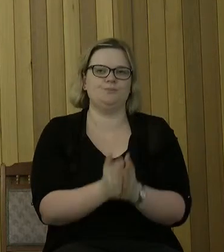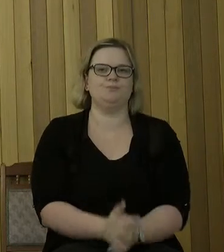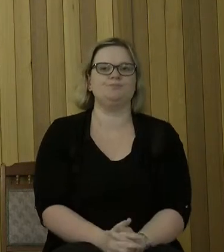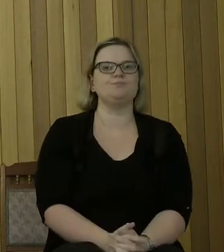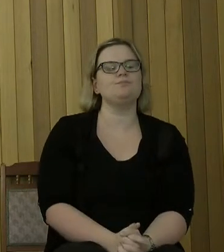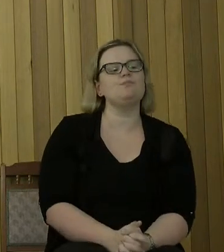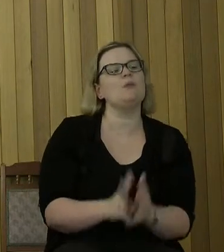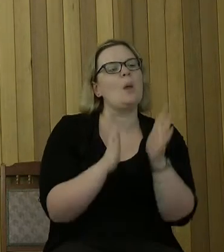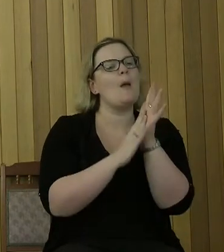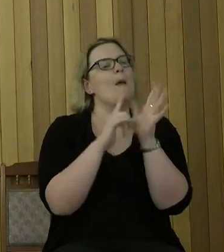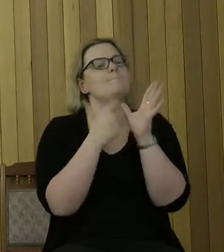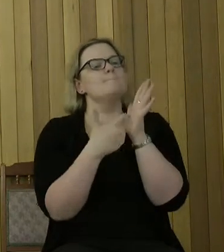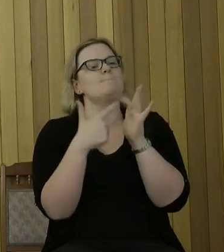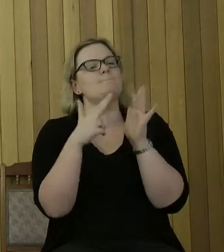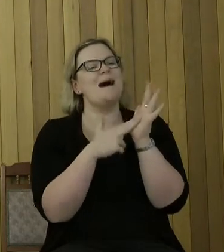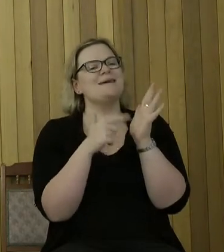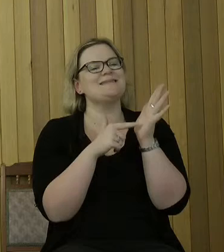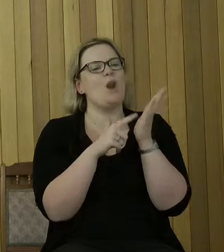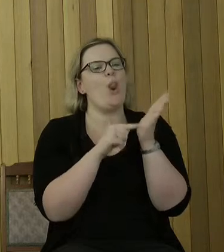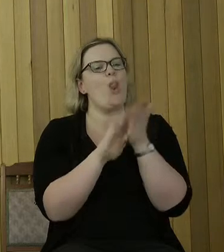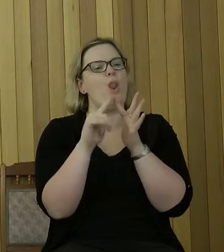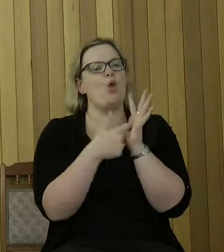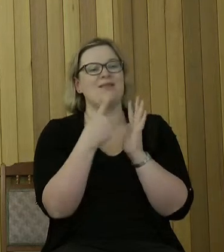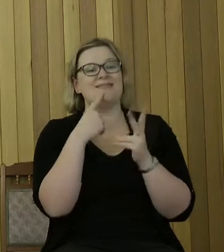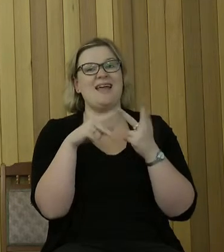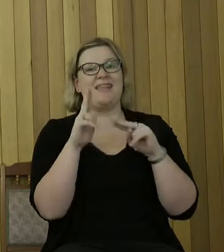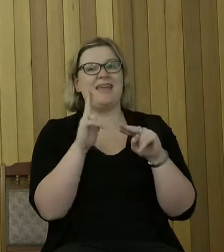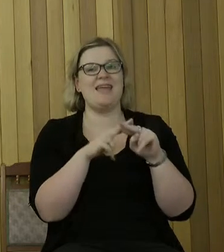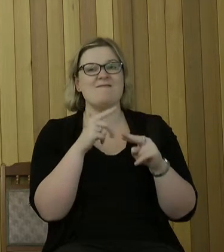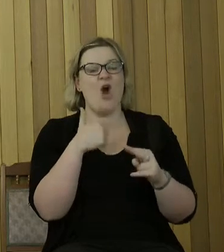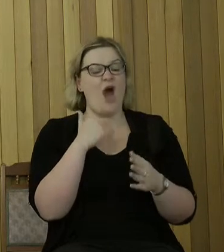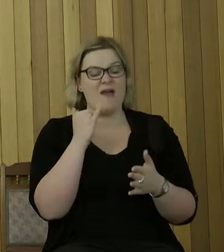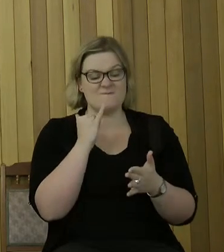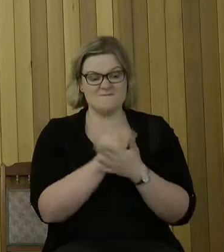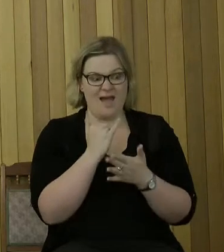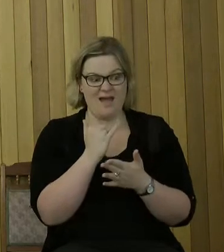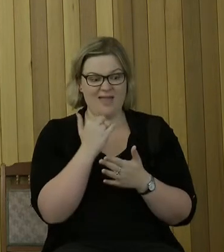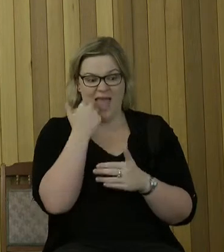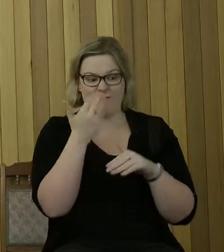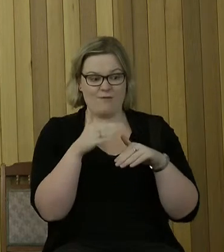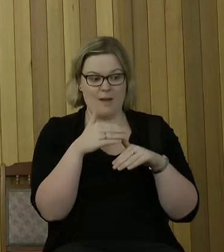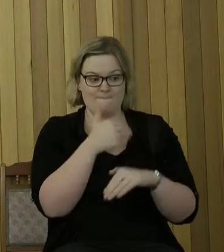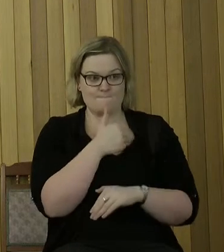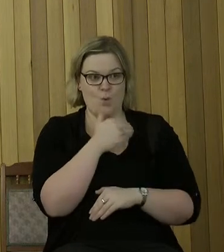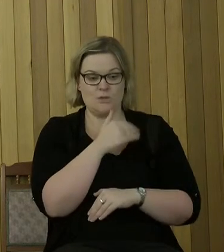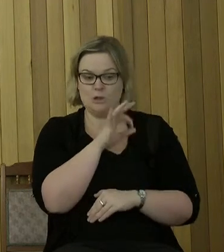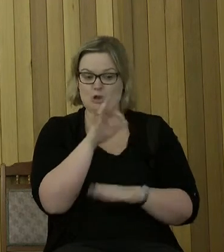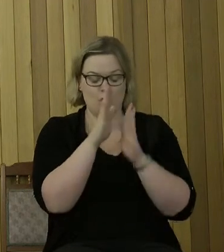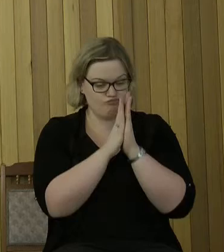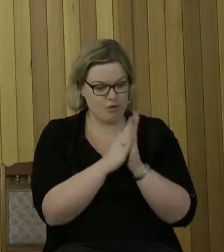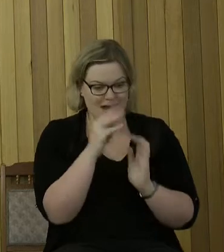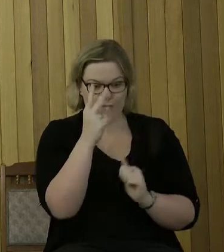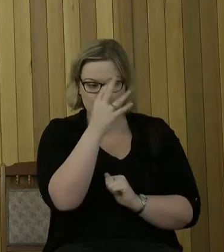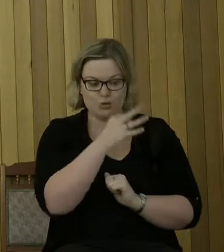Martin Luther once said, if I fail to spend 2 hours in prayer each morning, the devil gets a victory through the